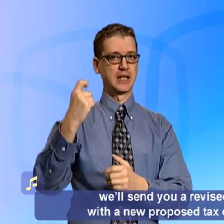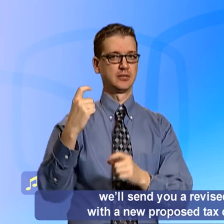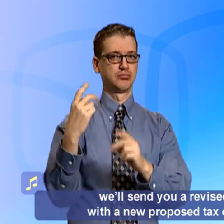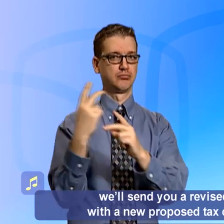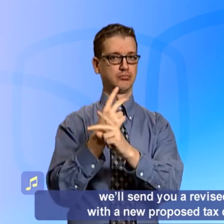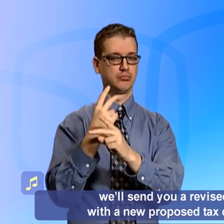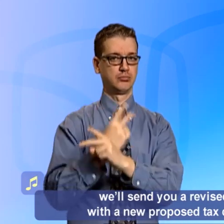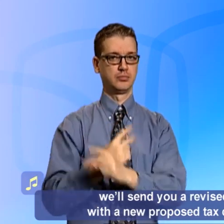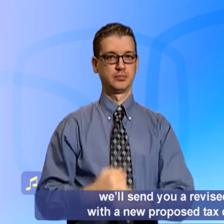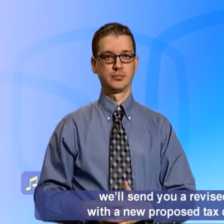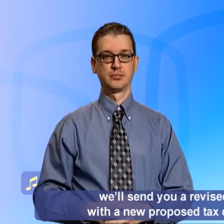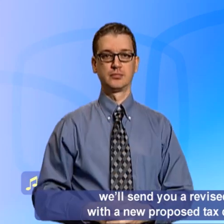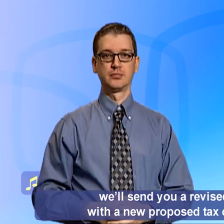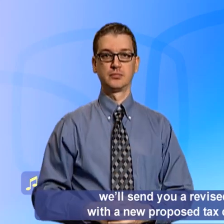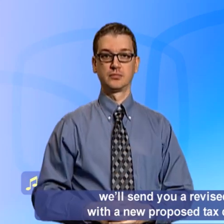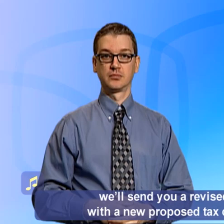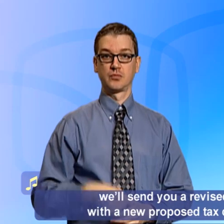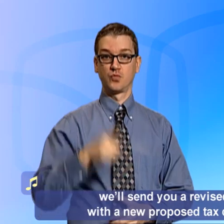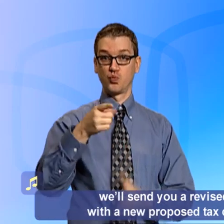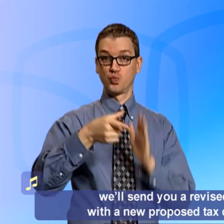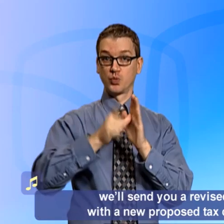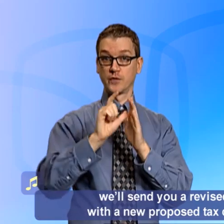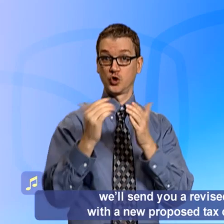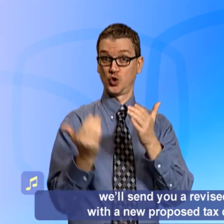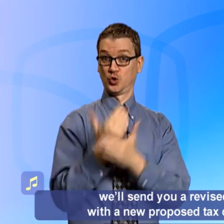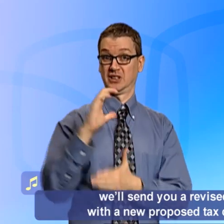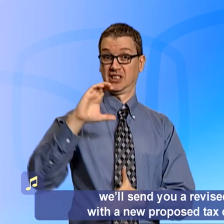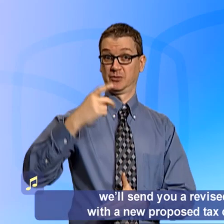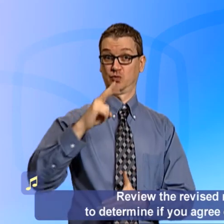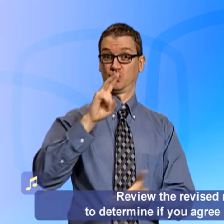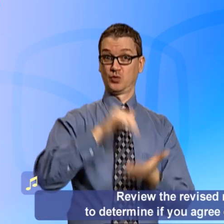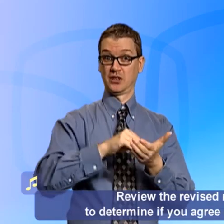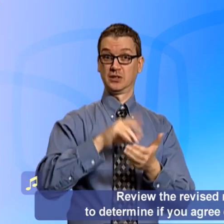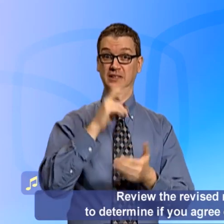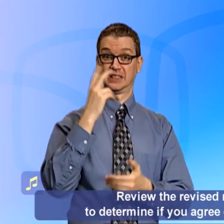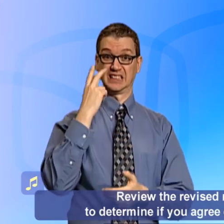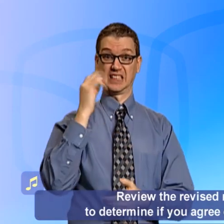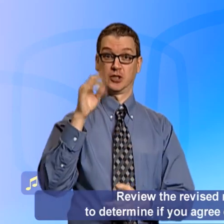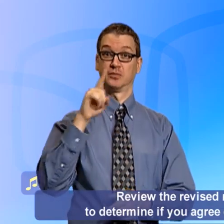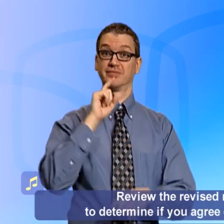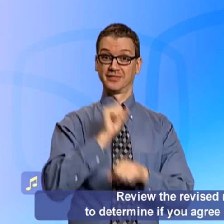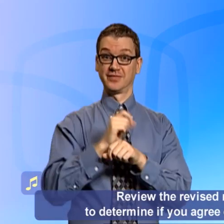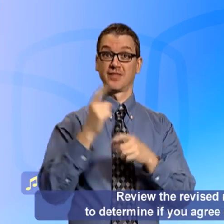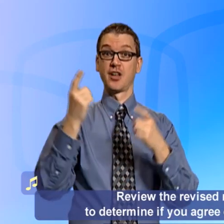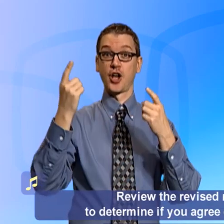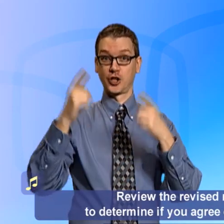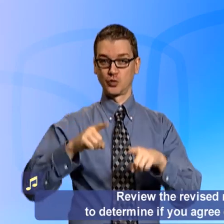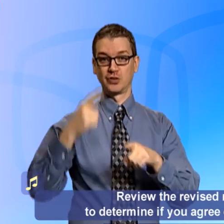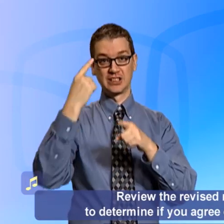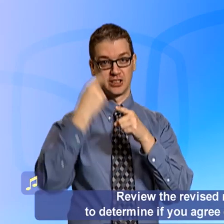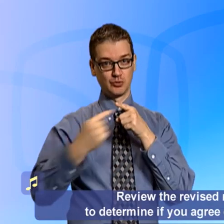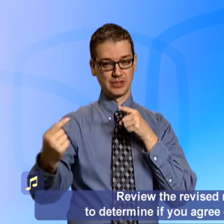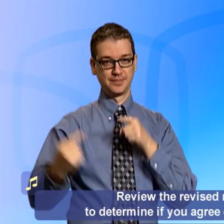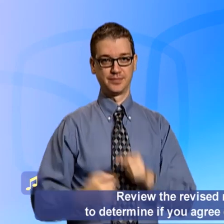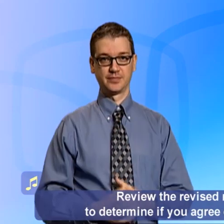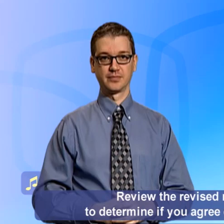CP2000 with a new proposed tax calculation. Review the revised notice to determine if you agree or disagree.